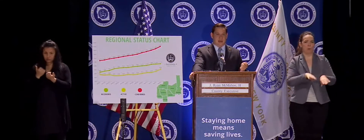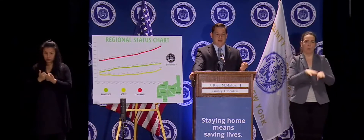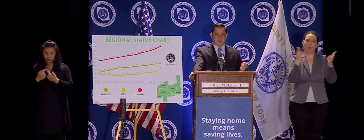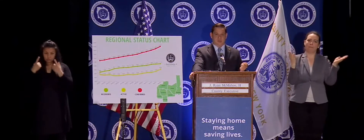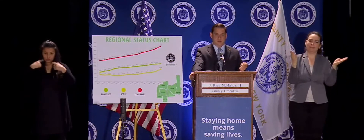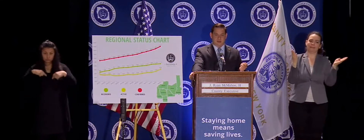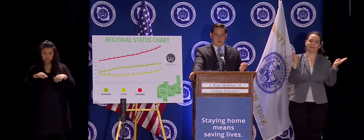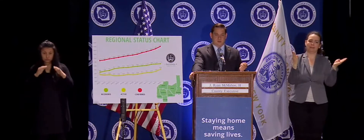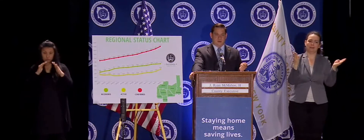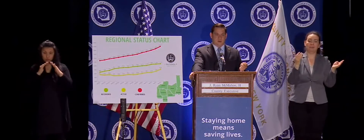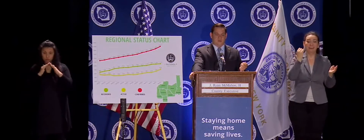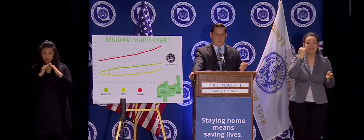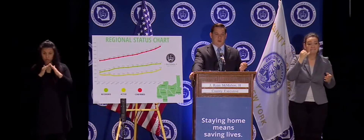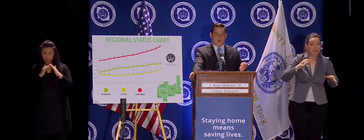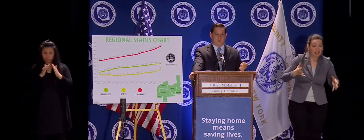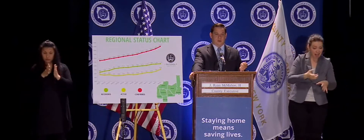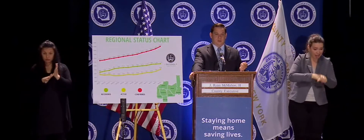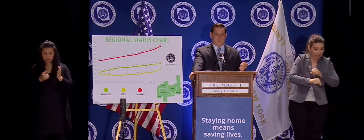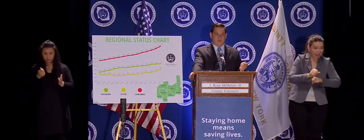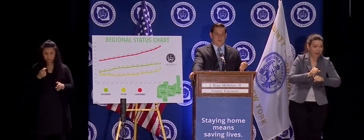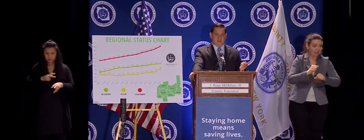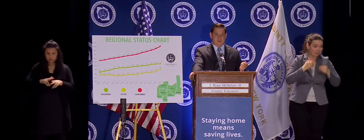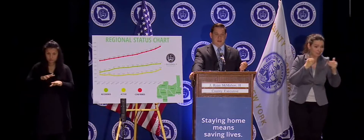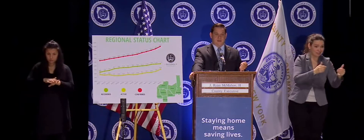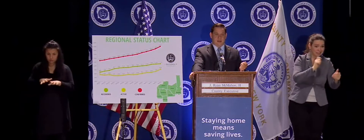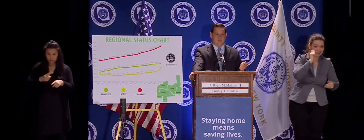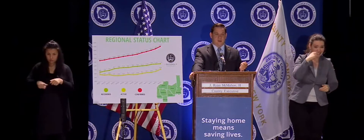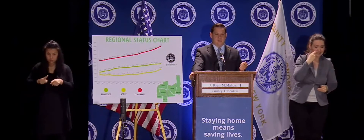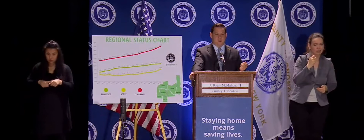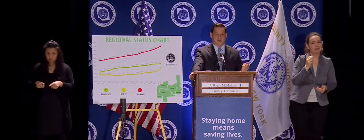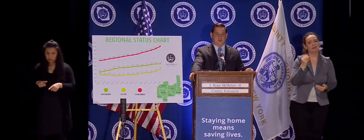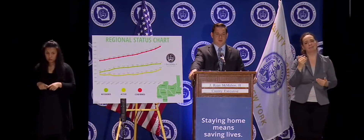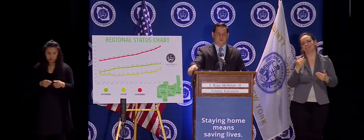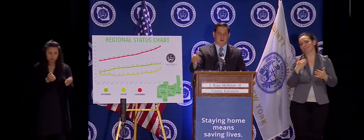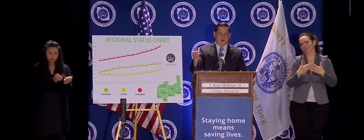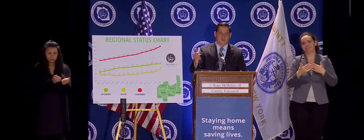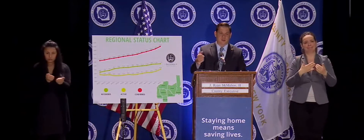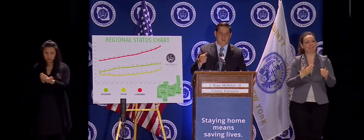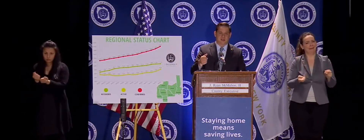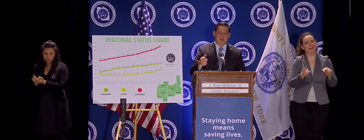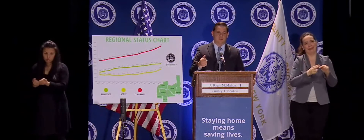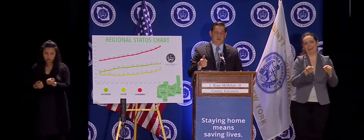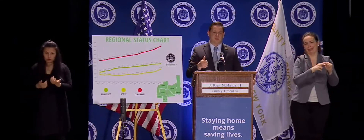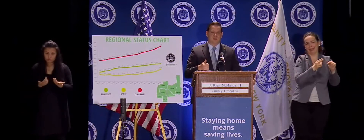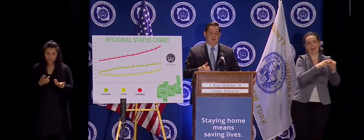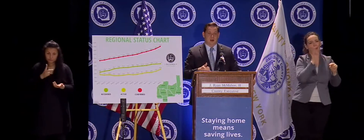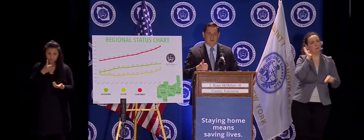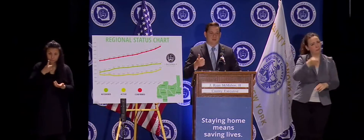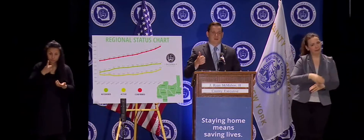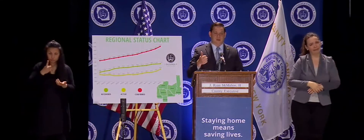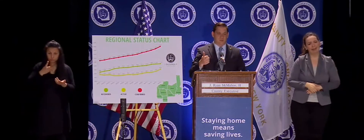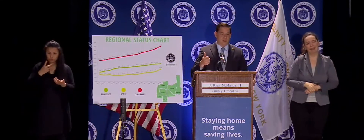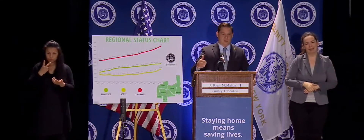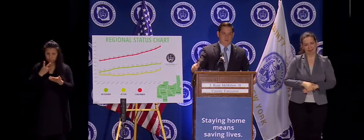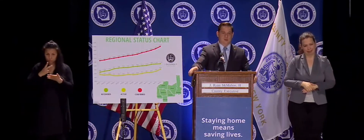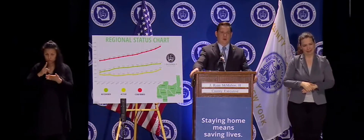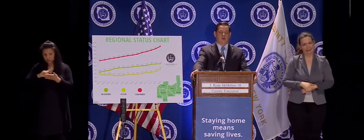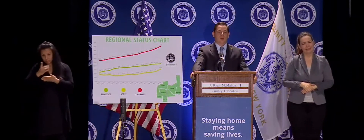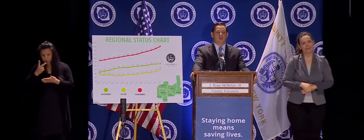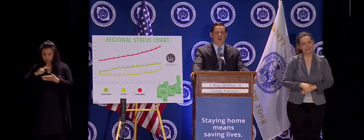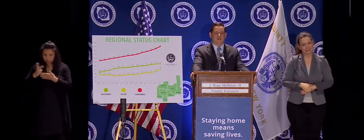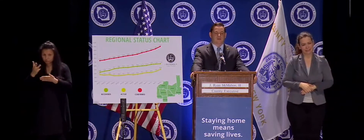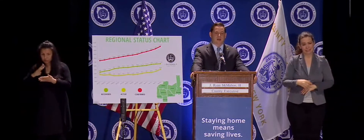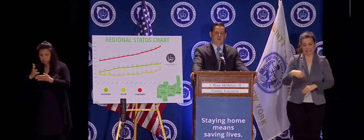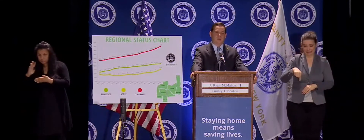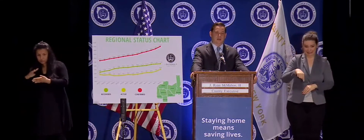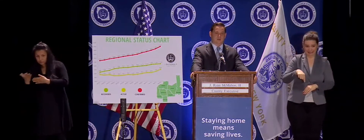have the economy shut down for 6, 7, 8 months, especially when the federal government and state government aren't giving us money. So